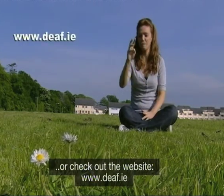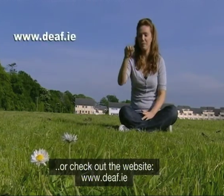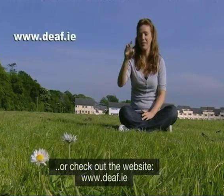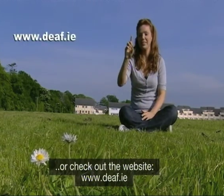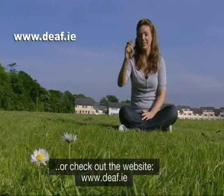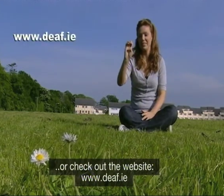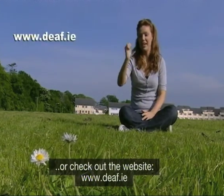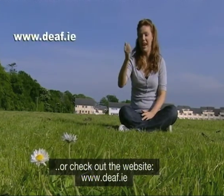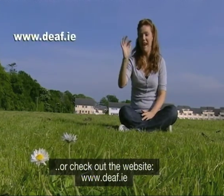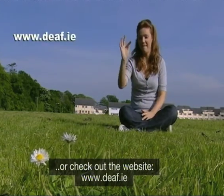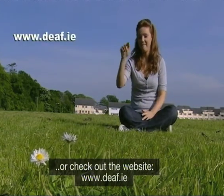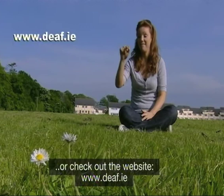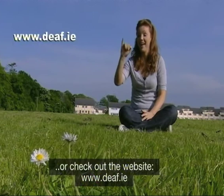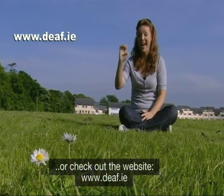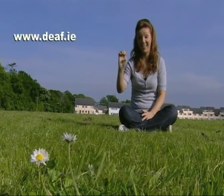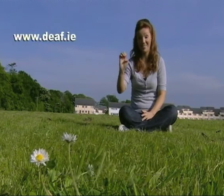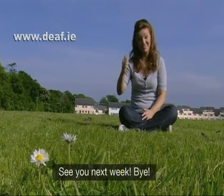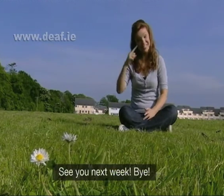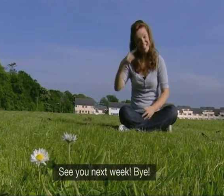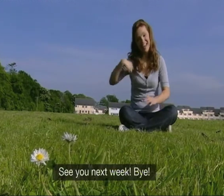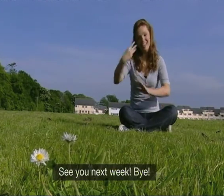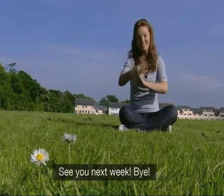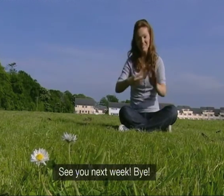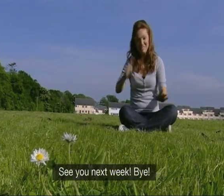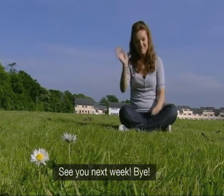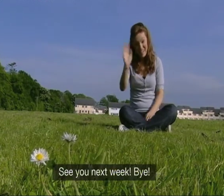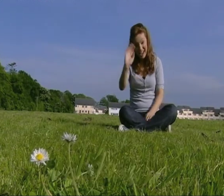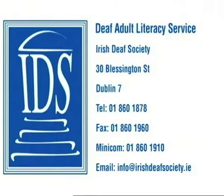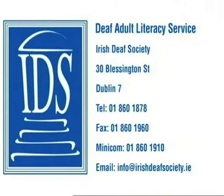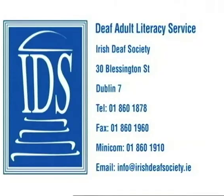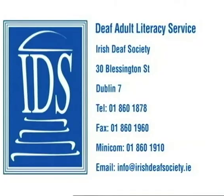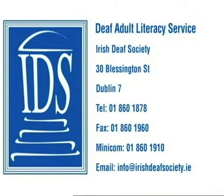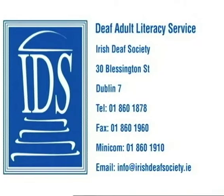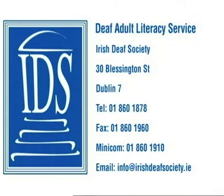www.deaf.ie. See you next week. Bye.